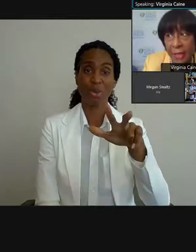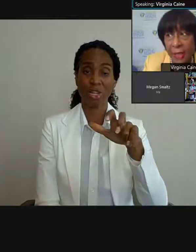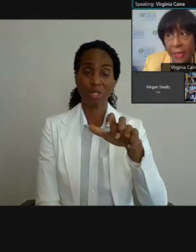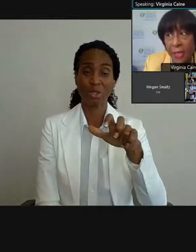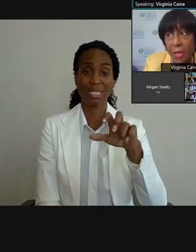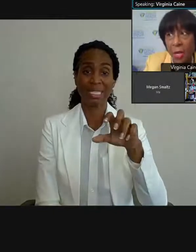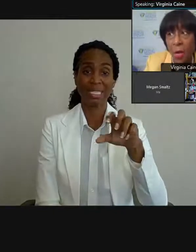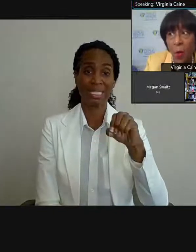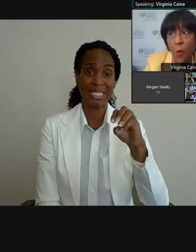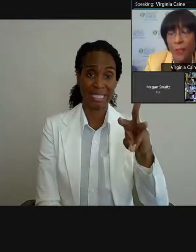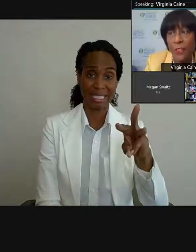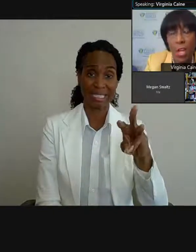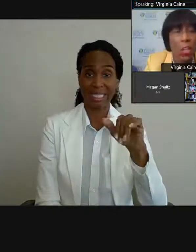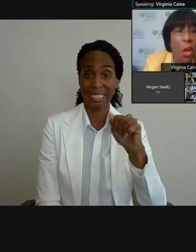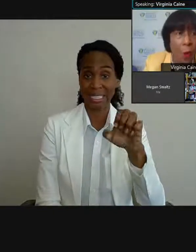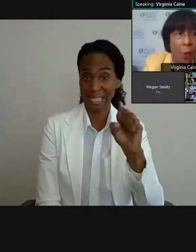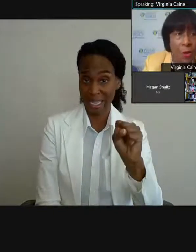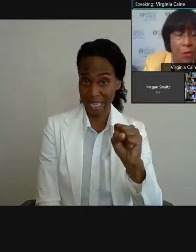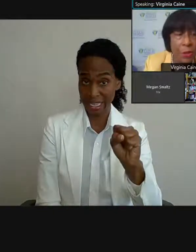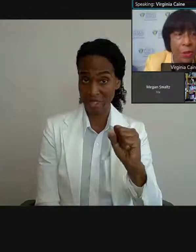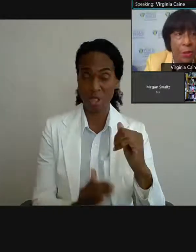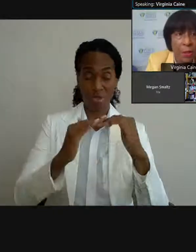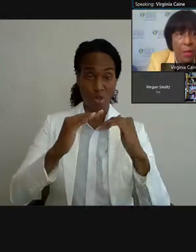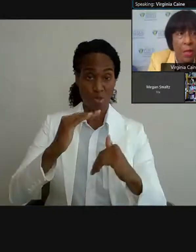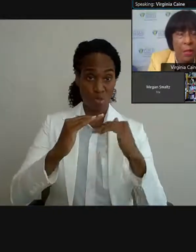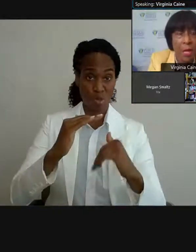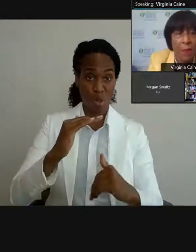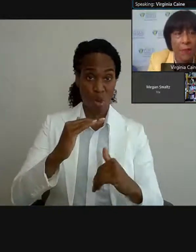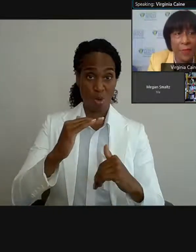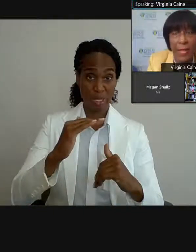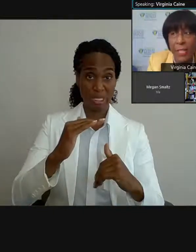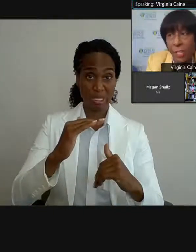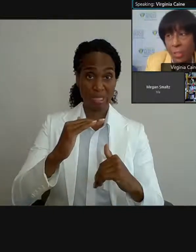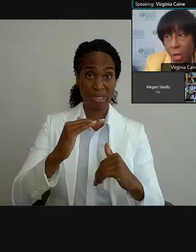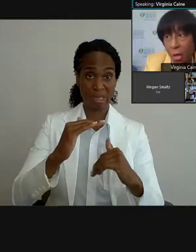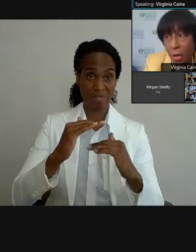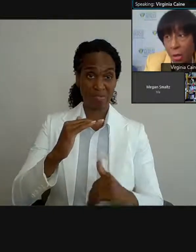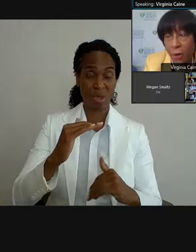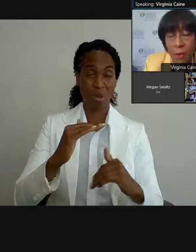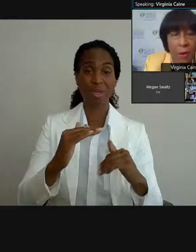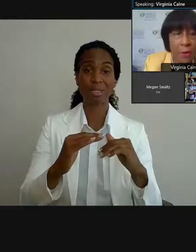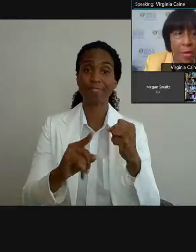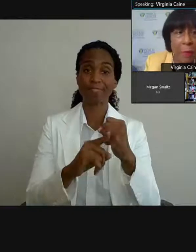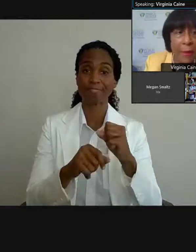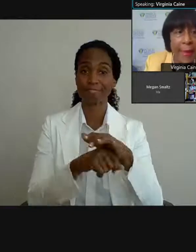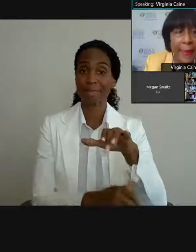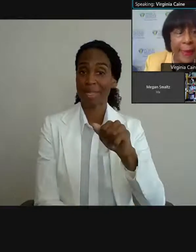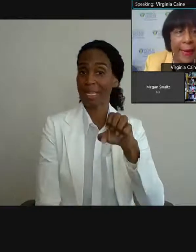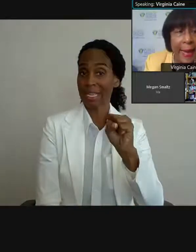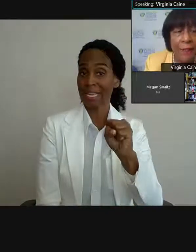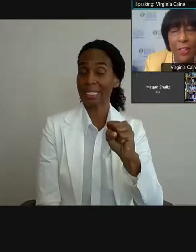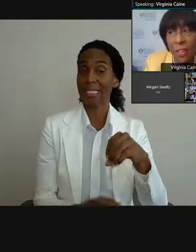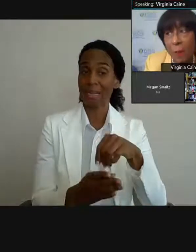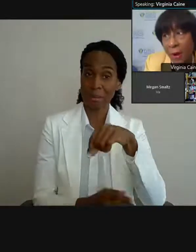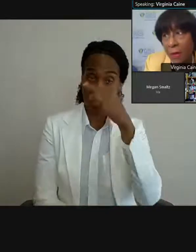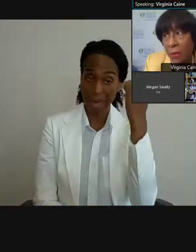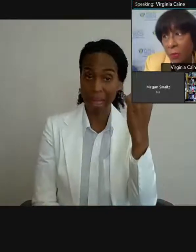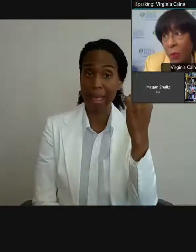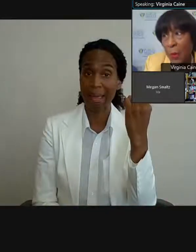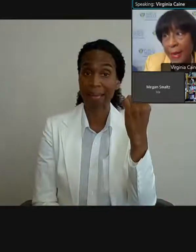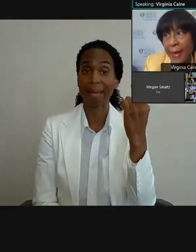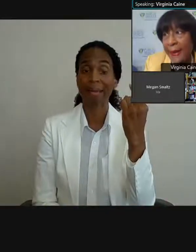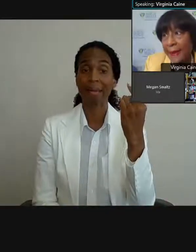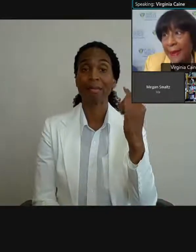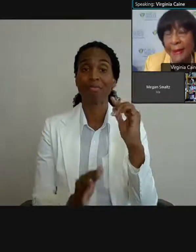9,306 cases, with the lowest number of cases occurring in our Black and African